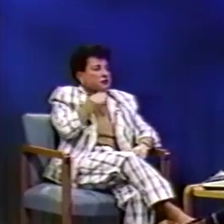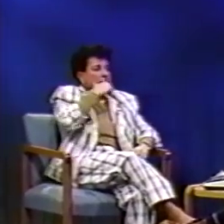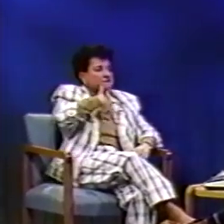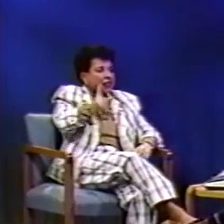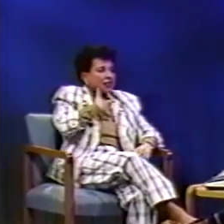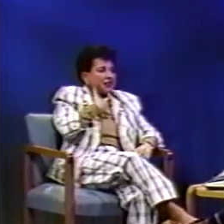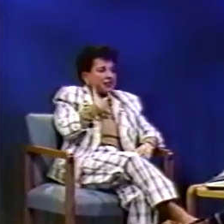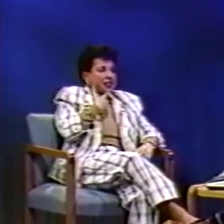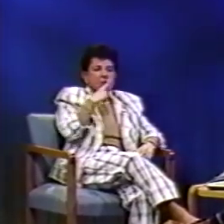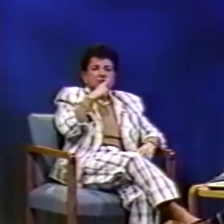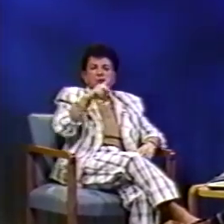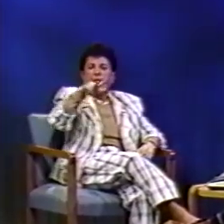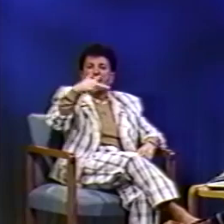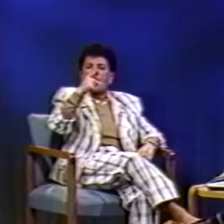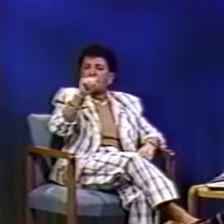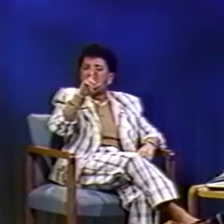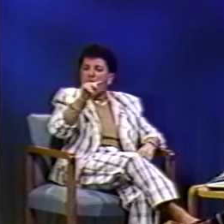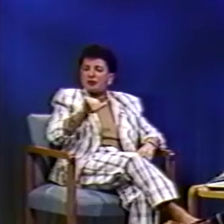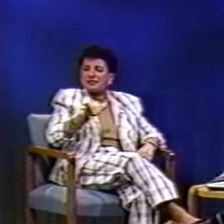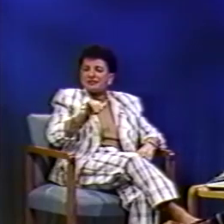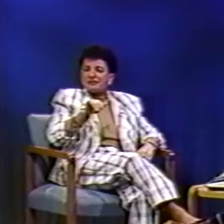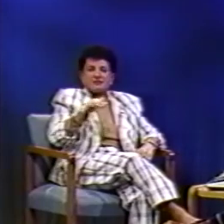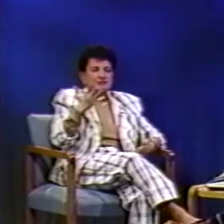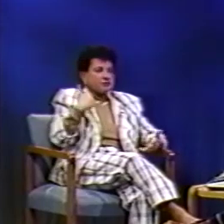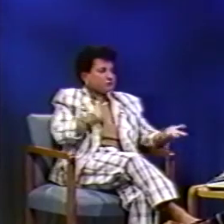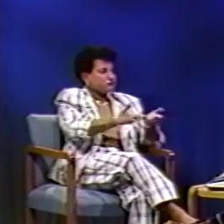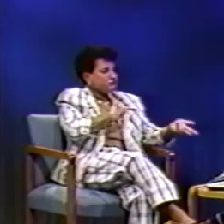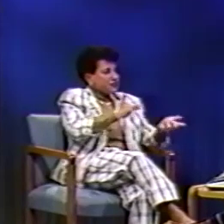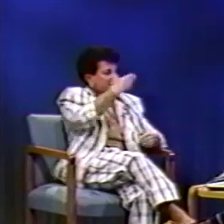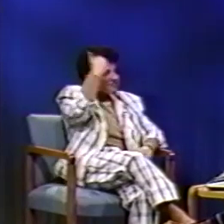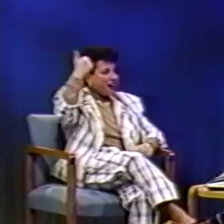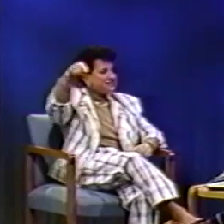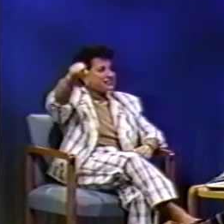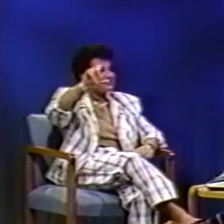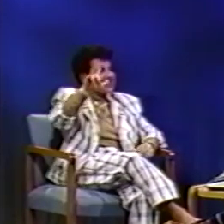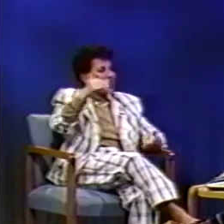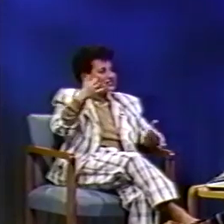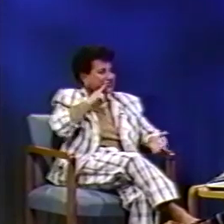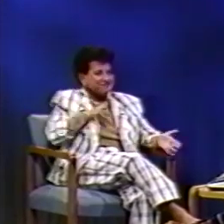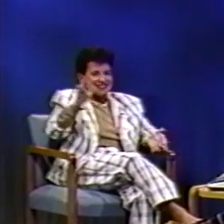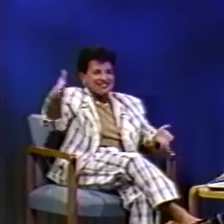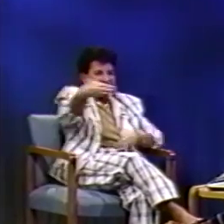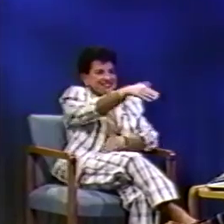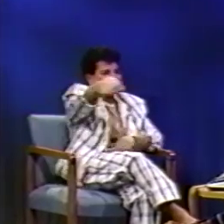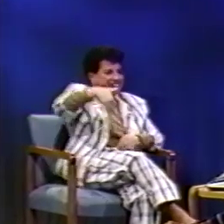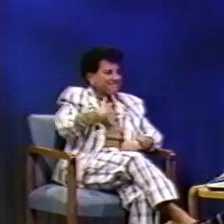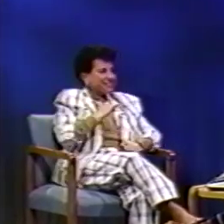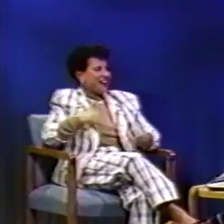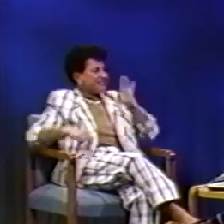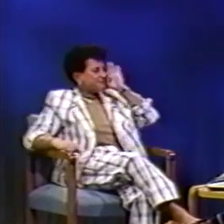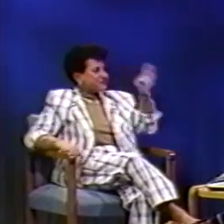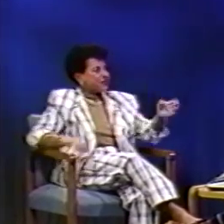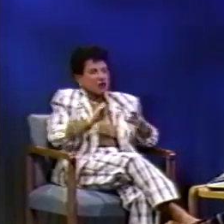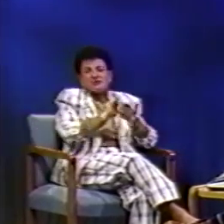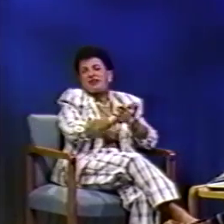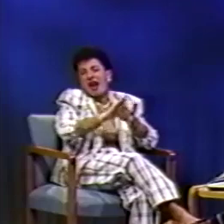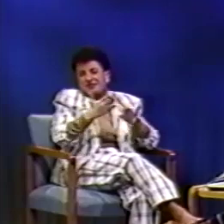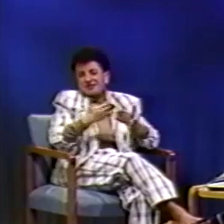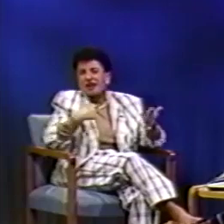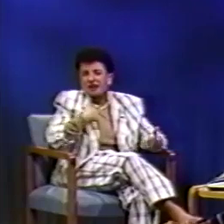And during the process, I didn't even feel as if there were a third party there. That was very comfortable. I thought I was